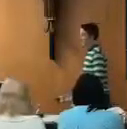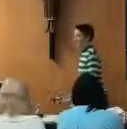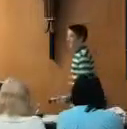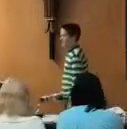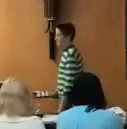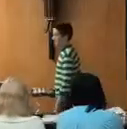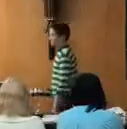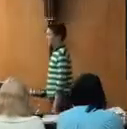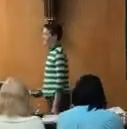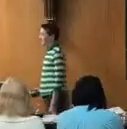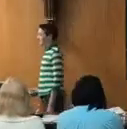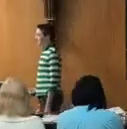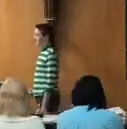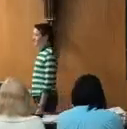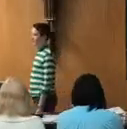baptized us,